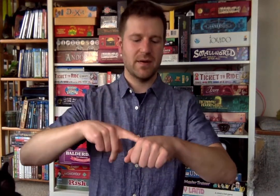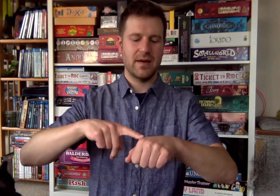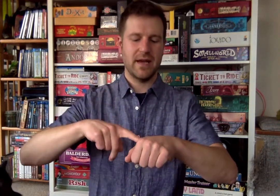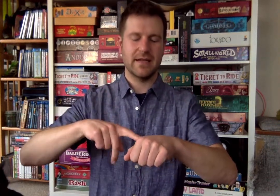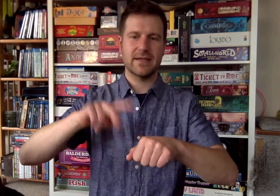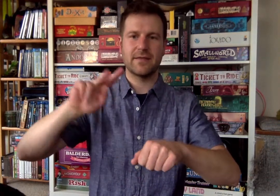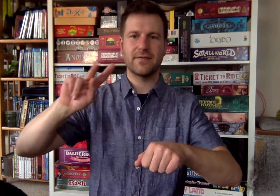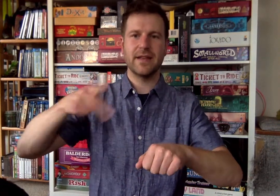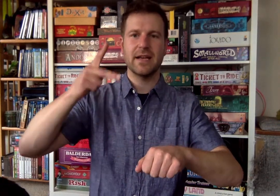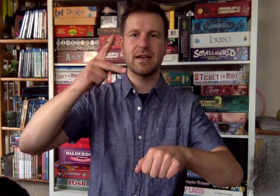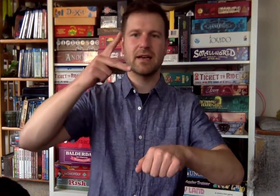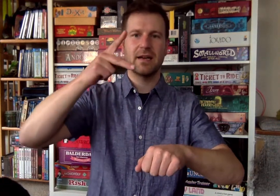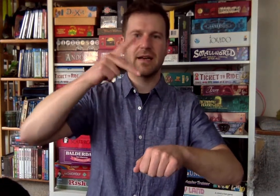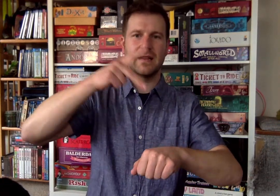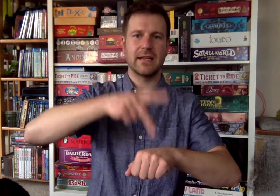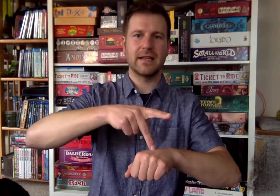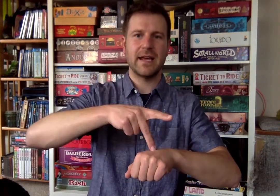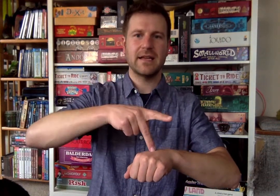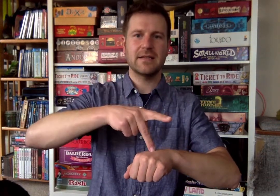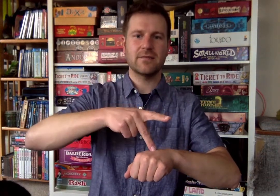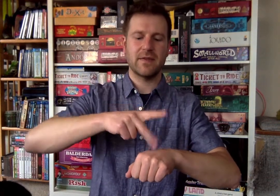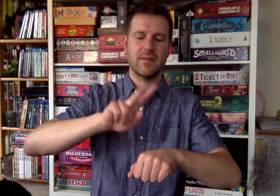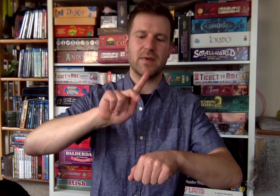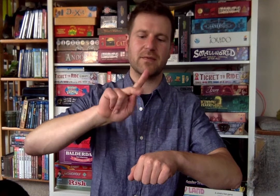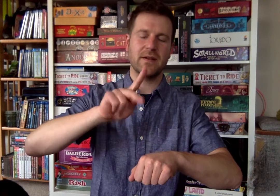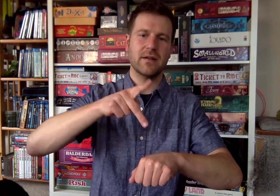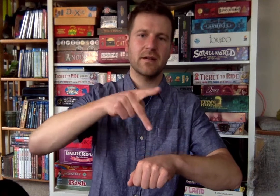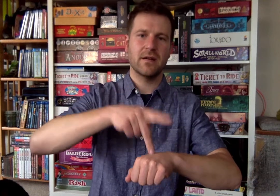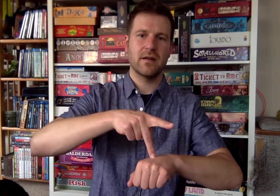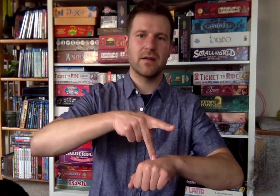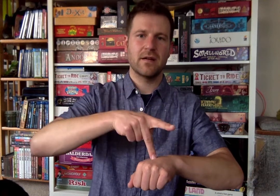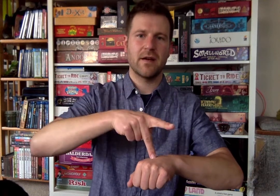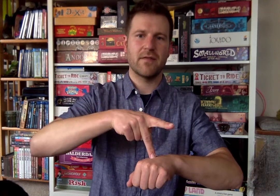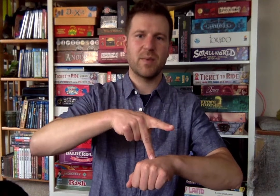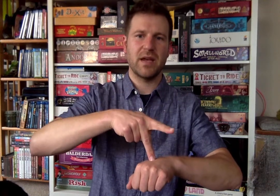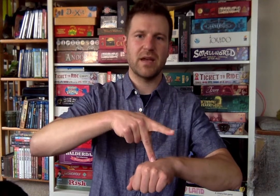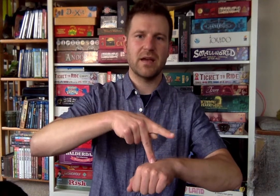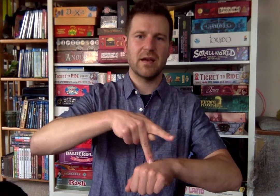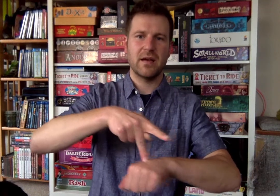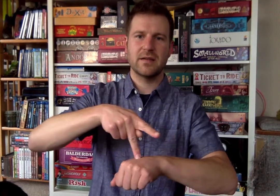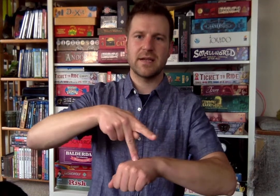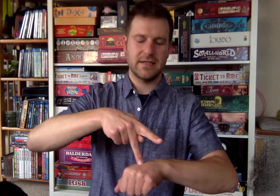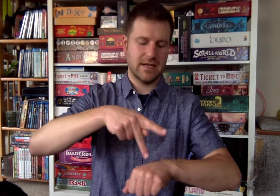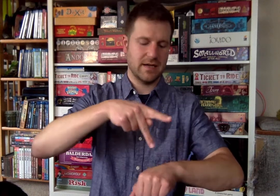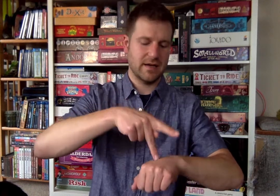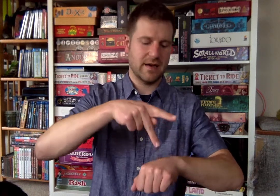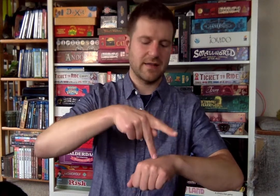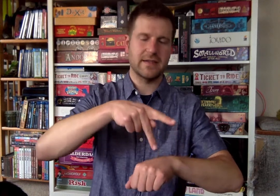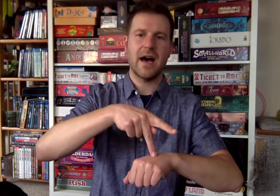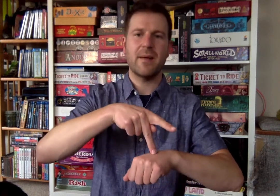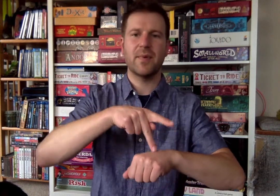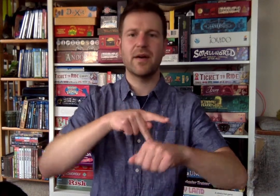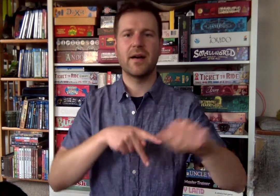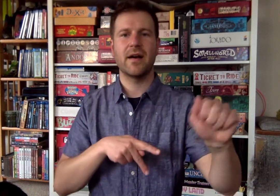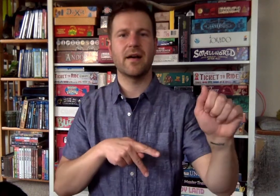and it's going to flick and then land with the middle finger of the P touching the top of